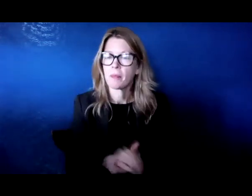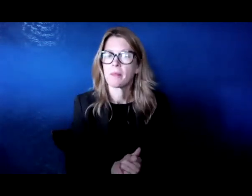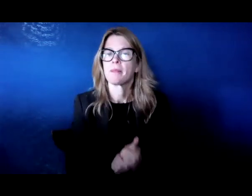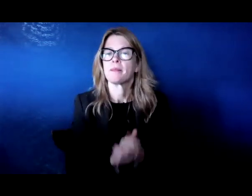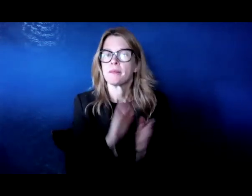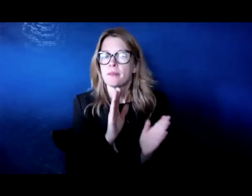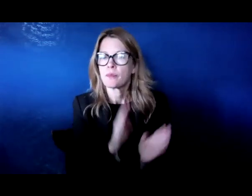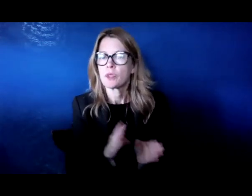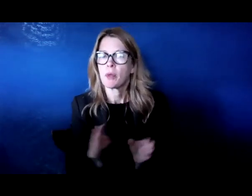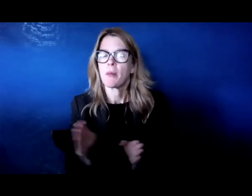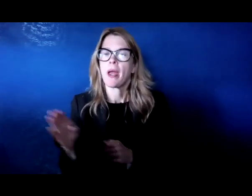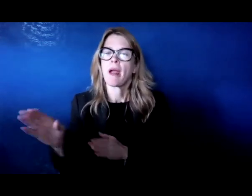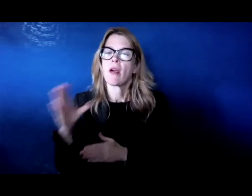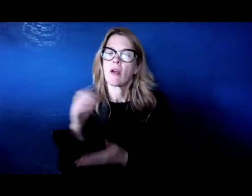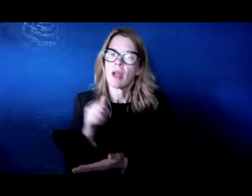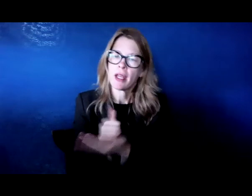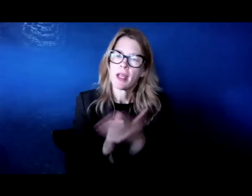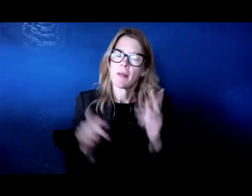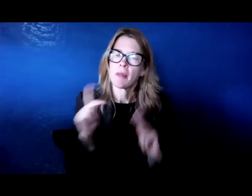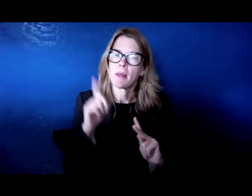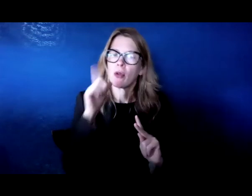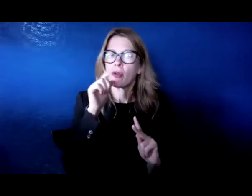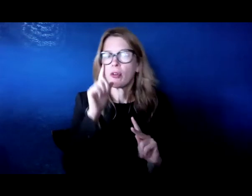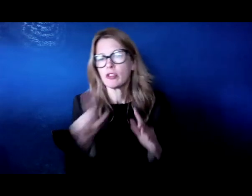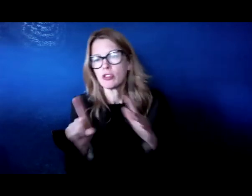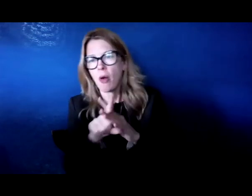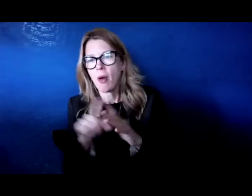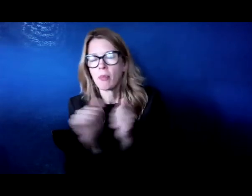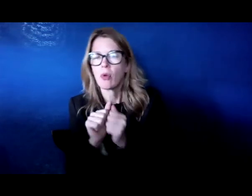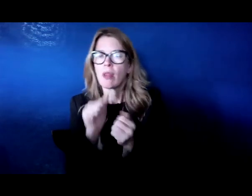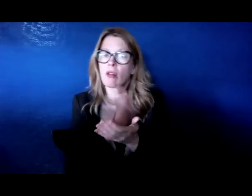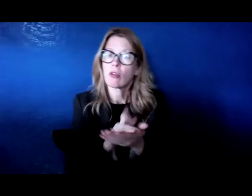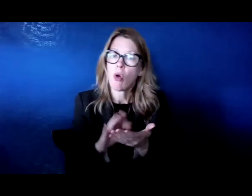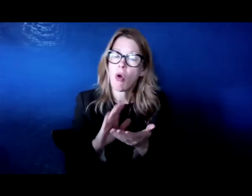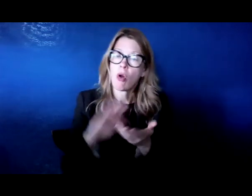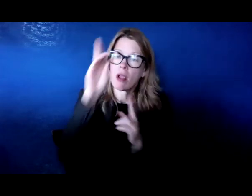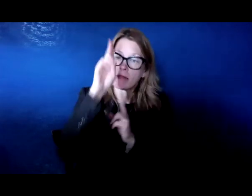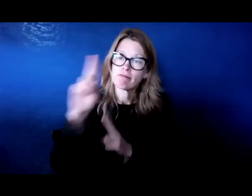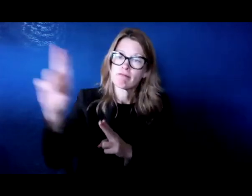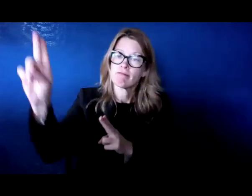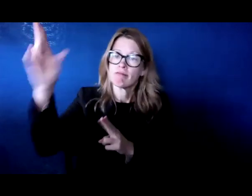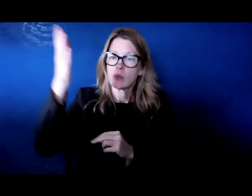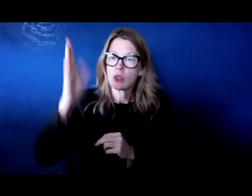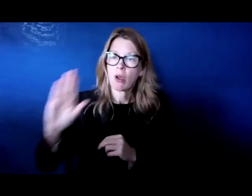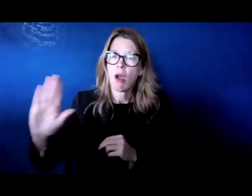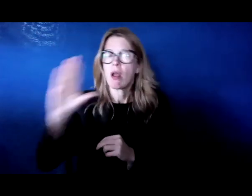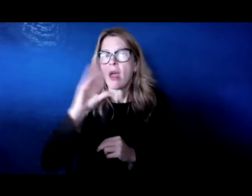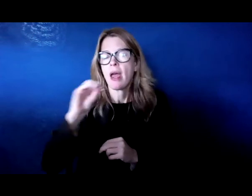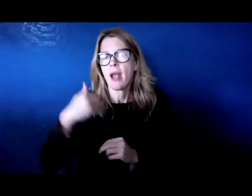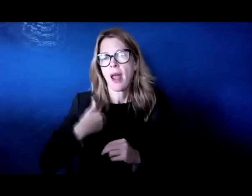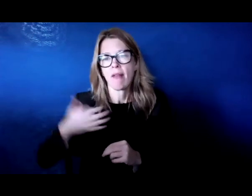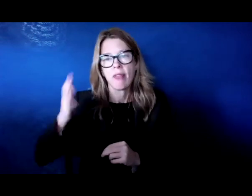who comes in glory, foretold in sacred story.